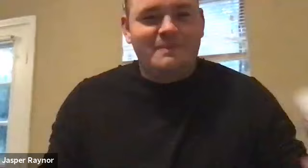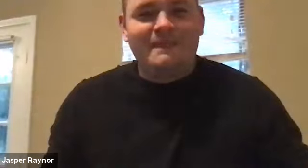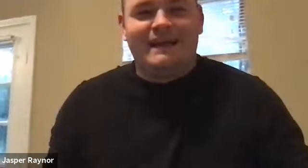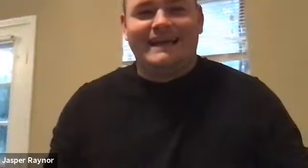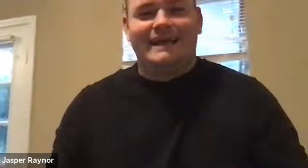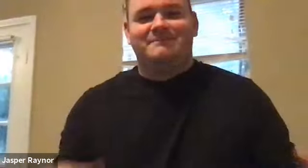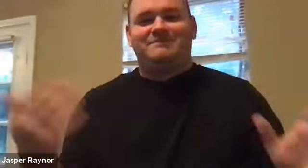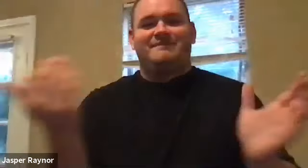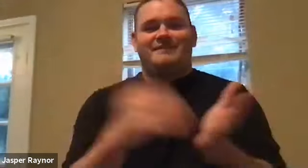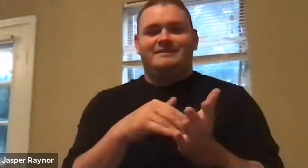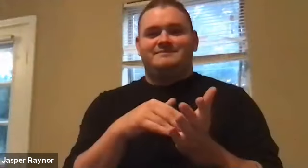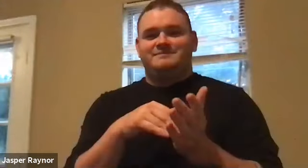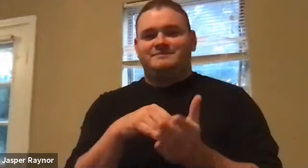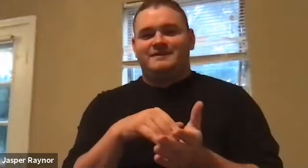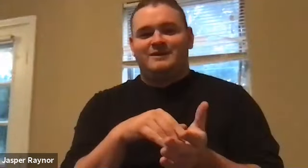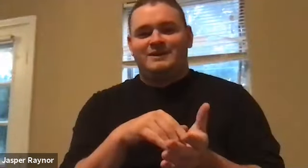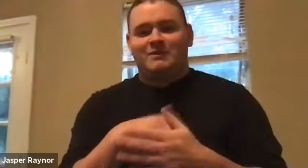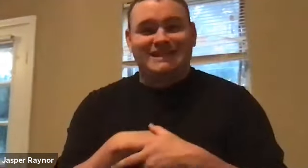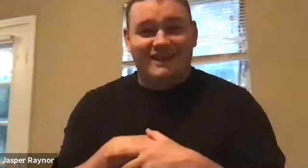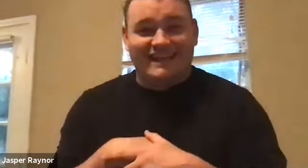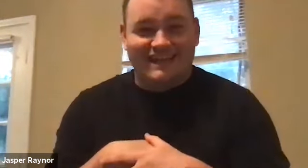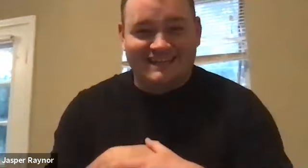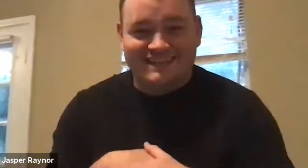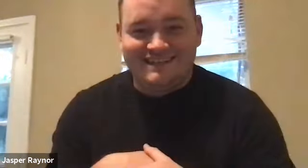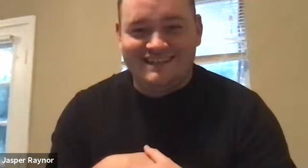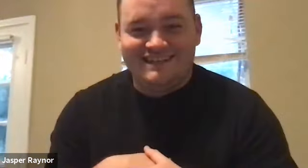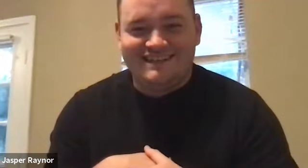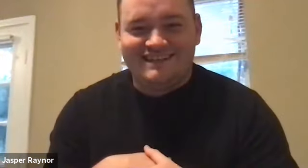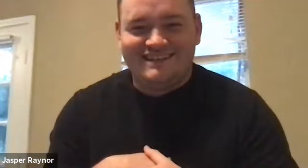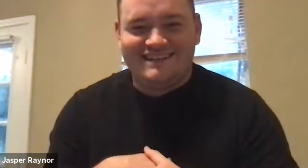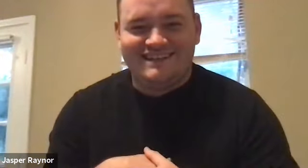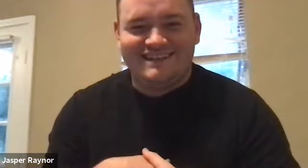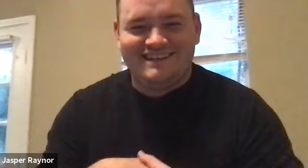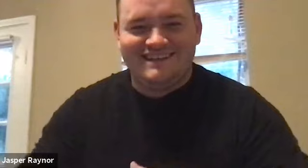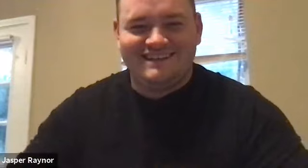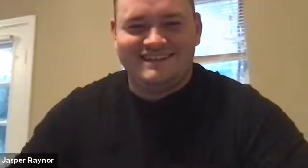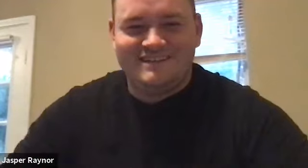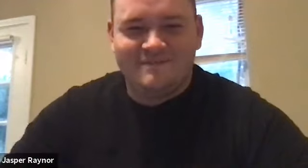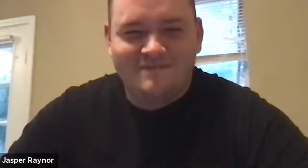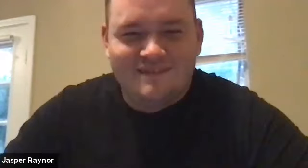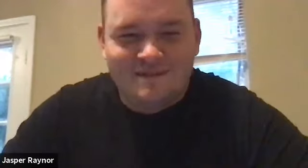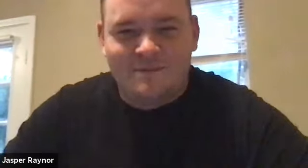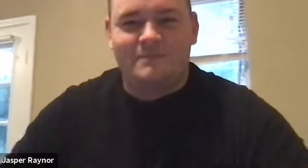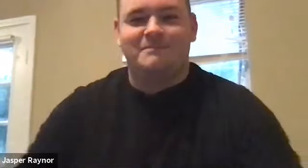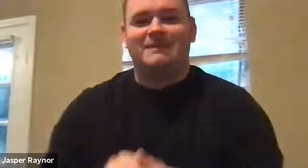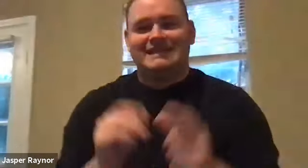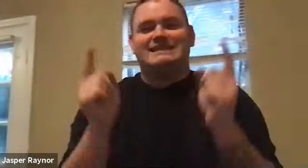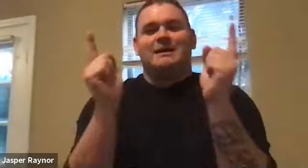again? Again. Yeah. I want me to tell that again? Yeah, a meet. The not date, but the other one. Yeah,